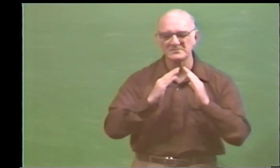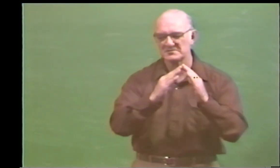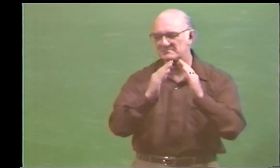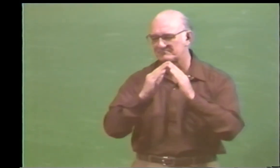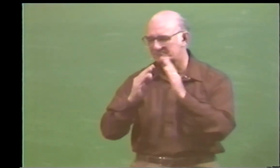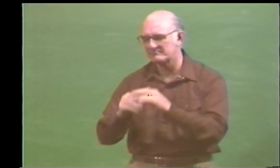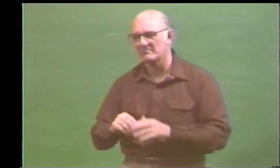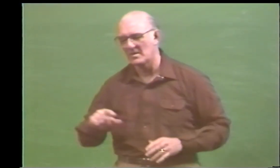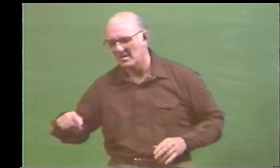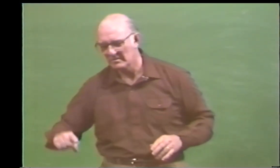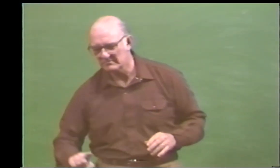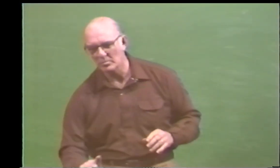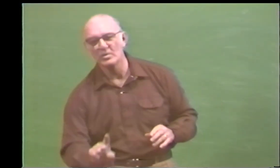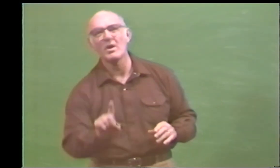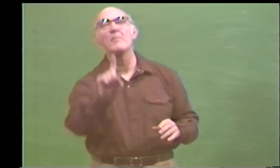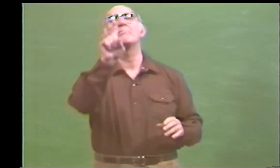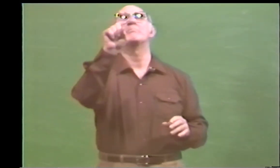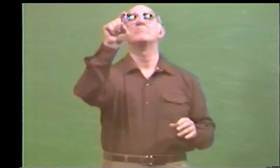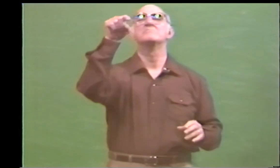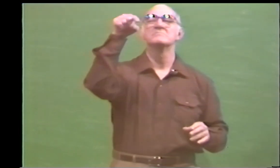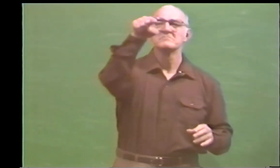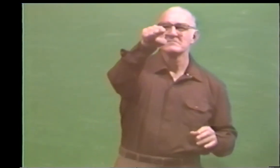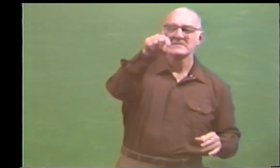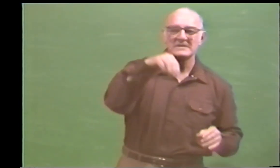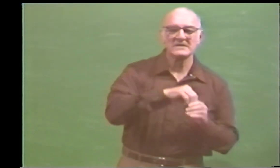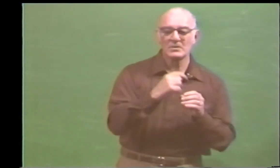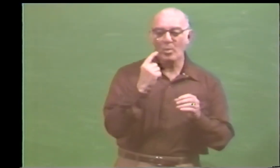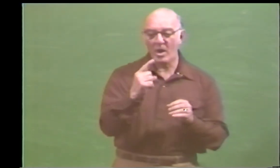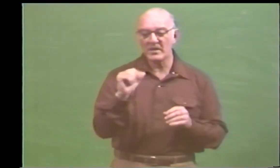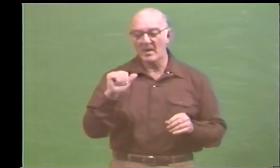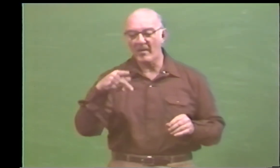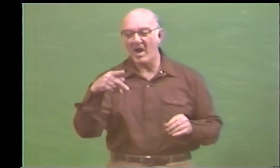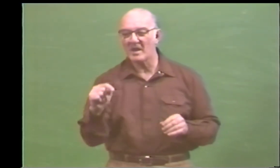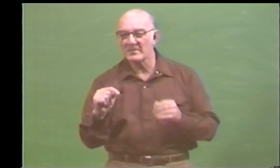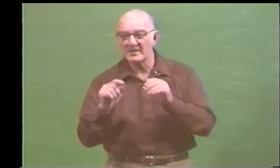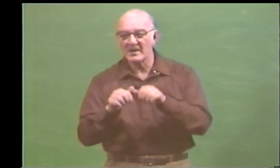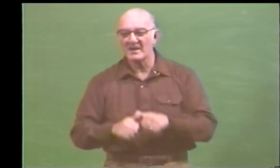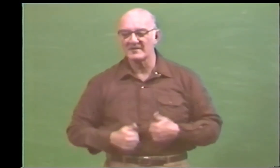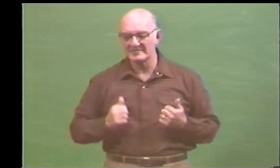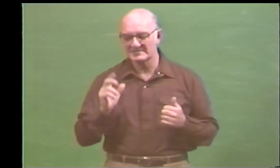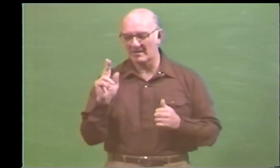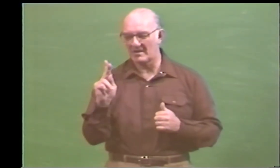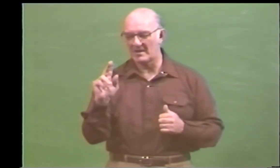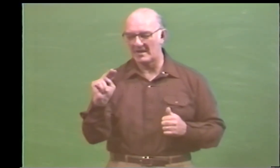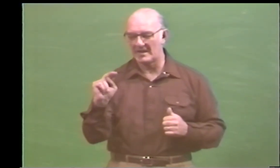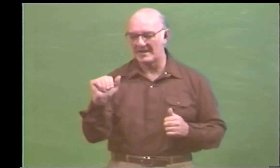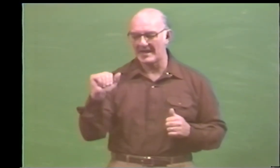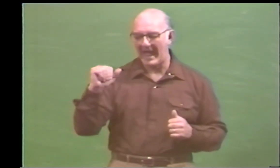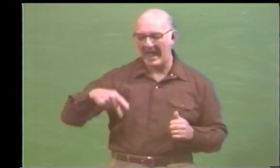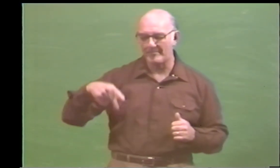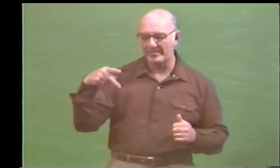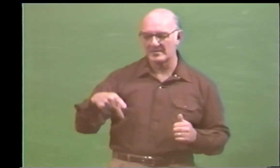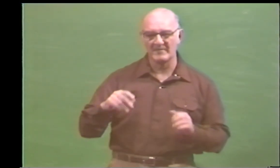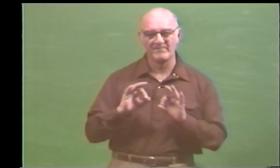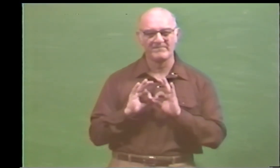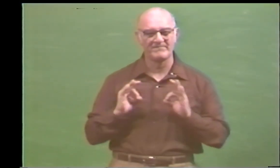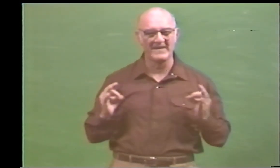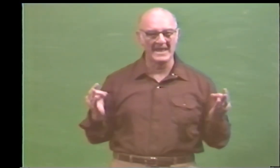houses. Up in one apartment lived a Knapp family.